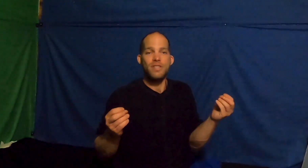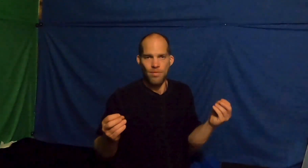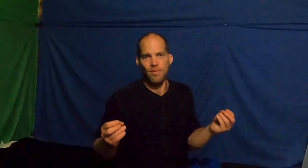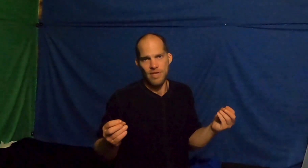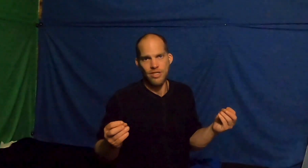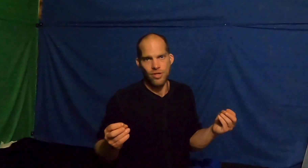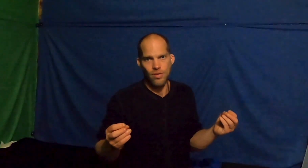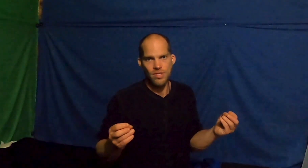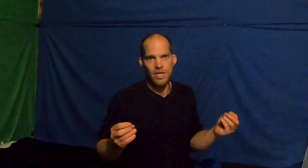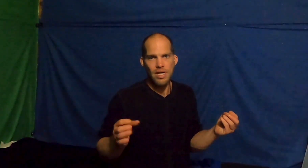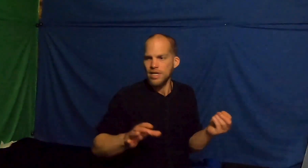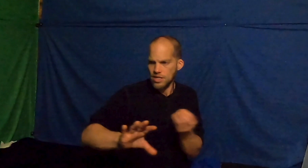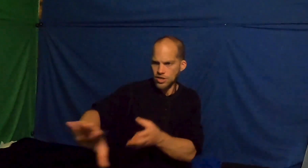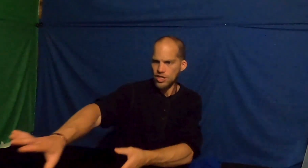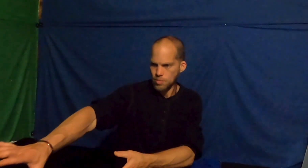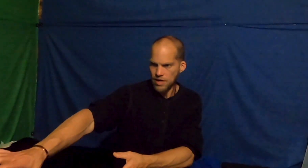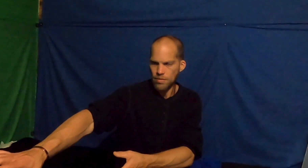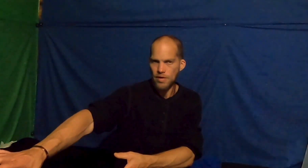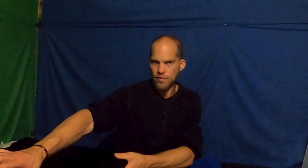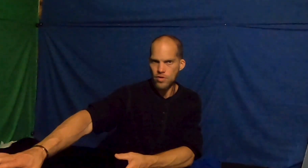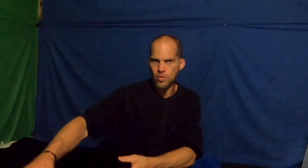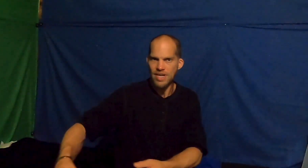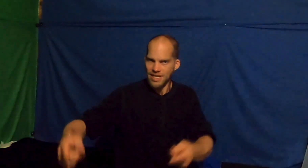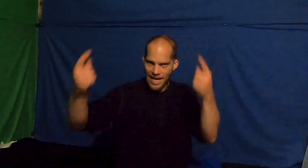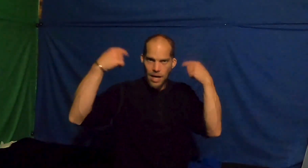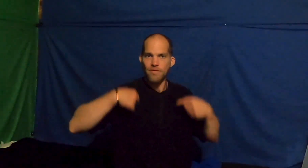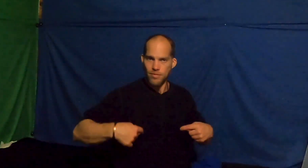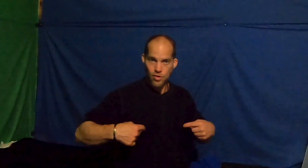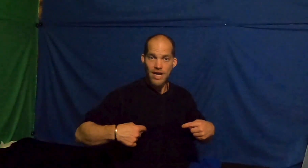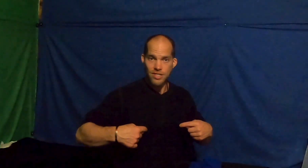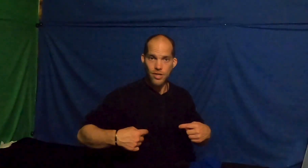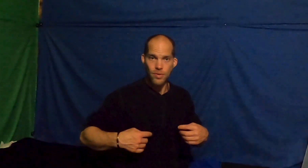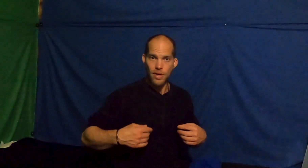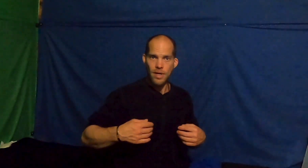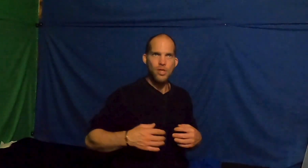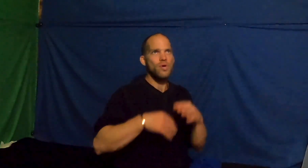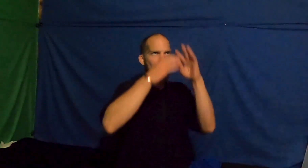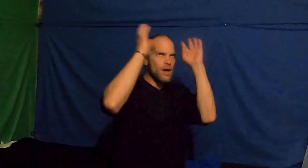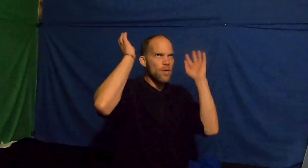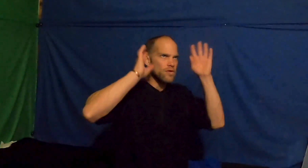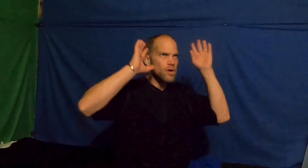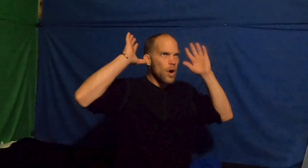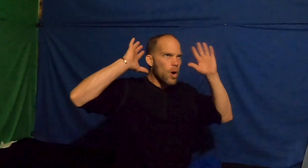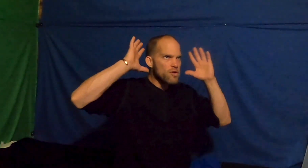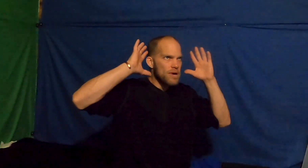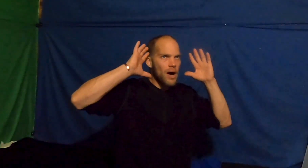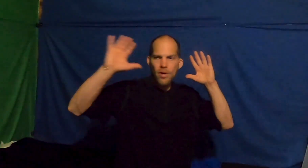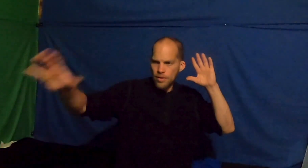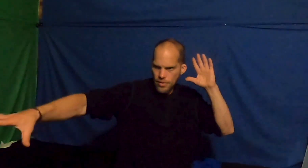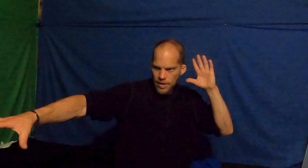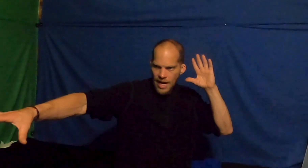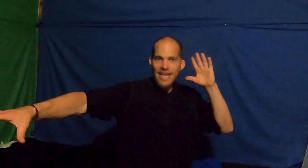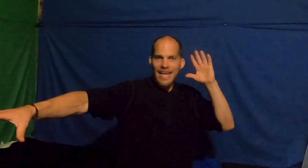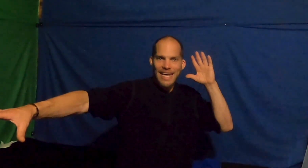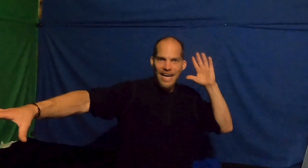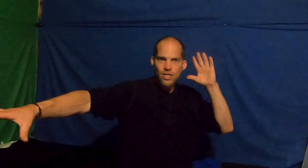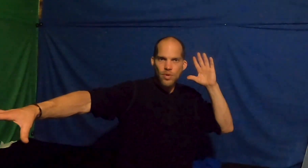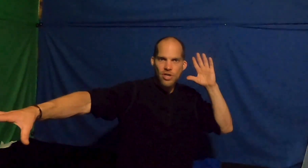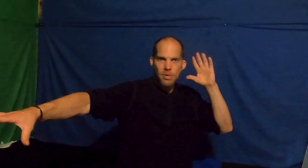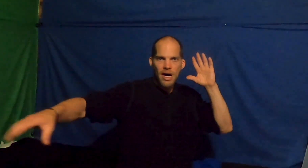from things you don't see. It doesn't just mean from the foods you eat. They come from stress too. You can overpower getting cancer with your mind,